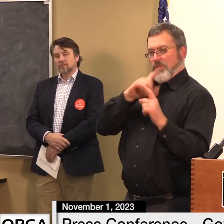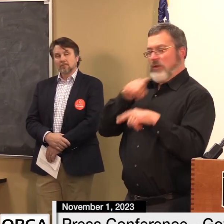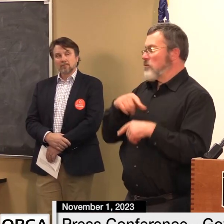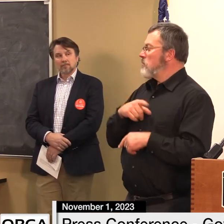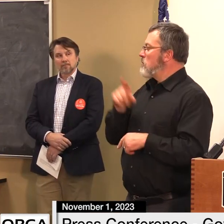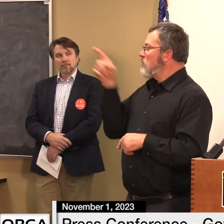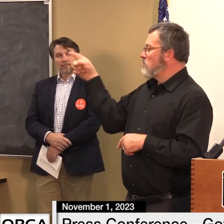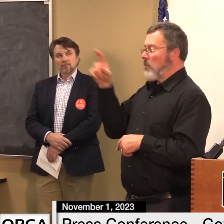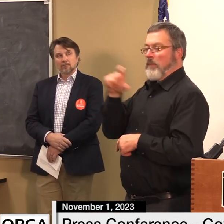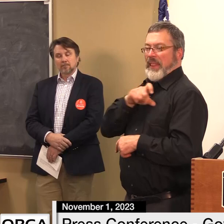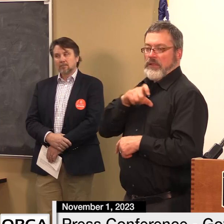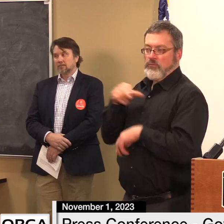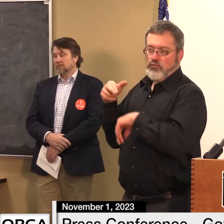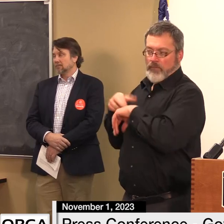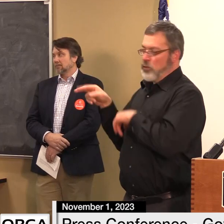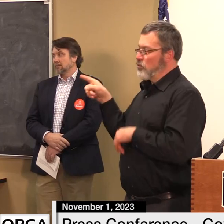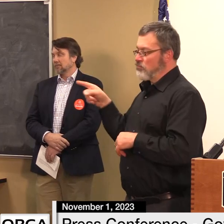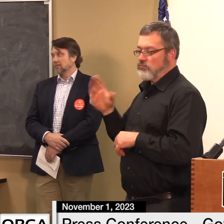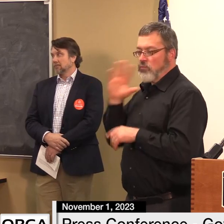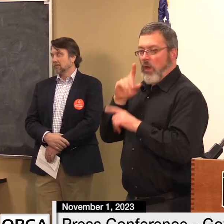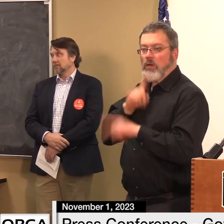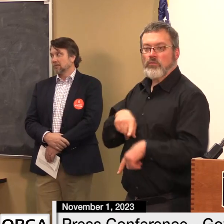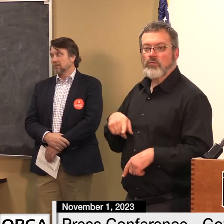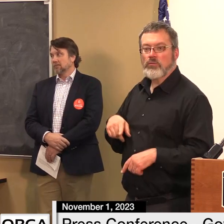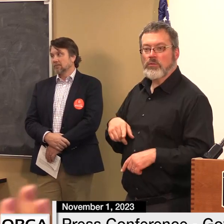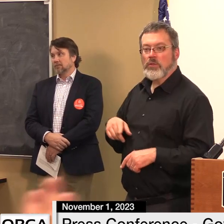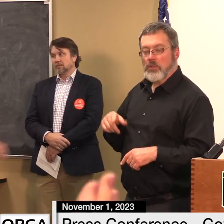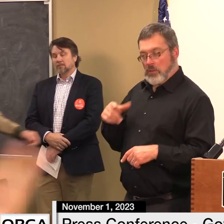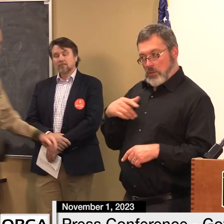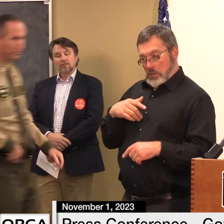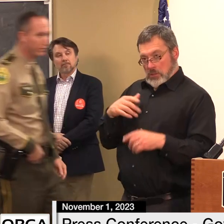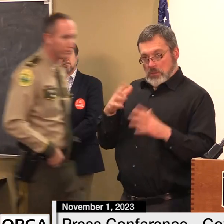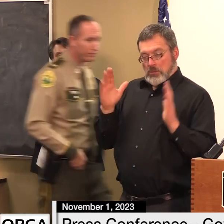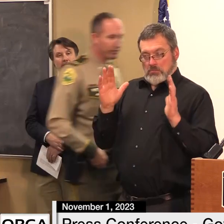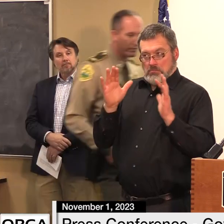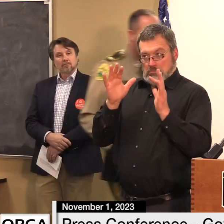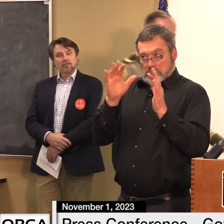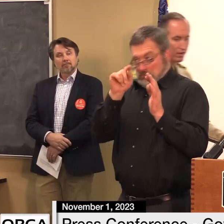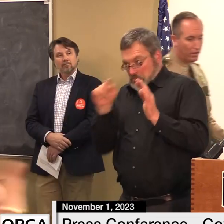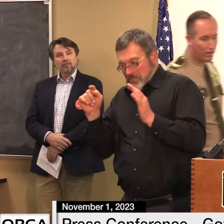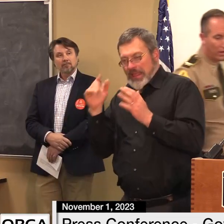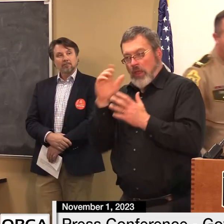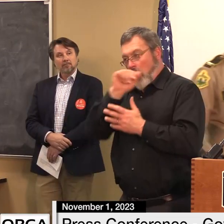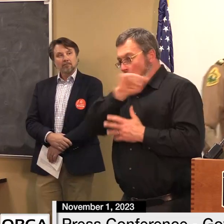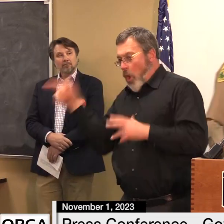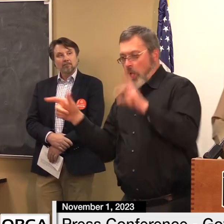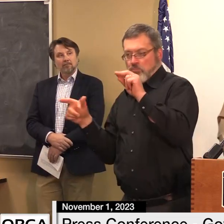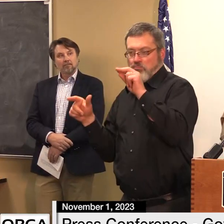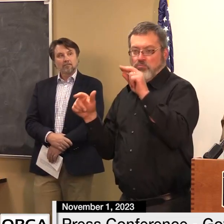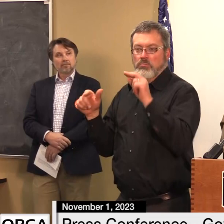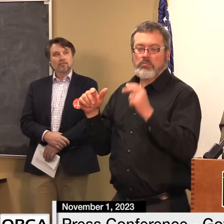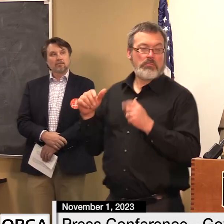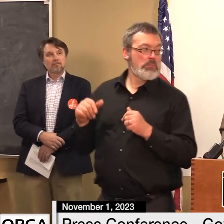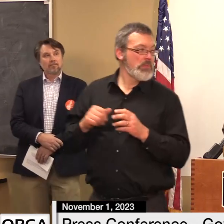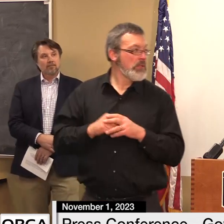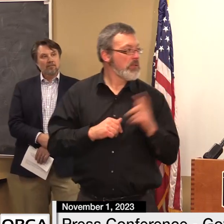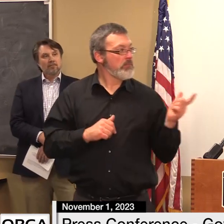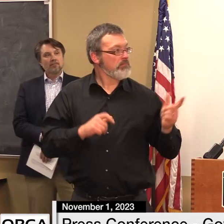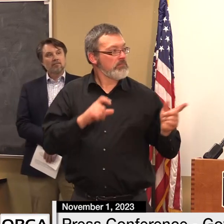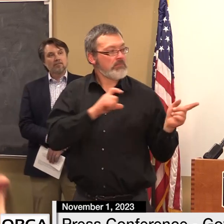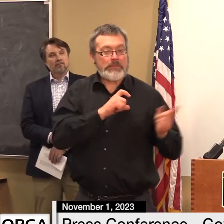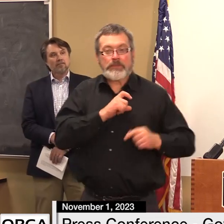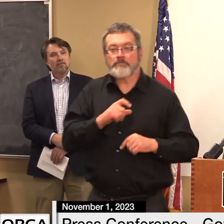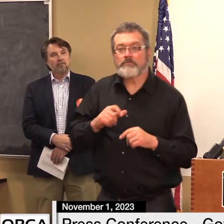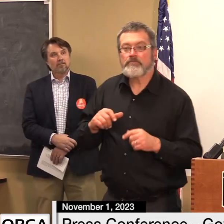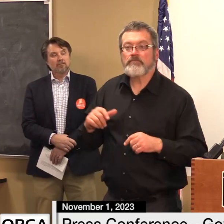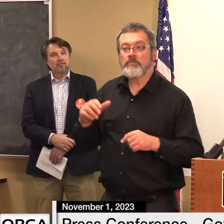But again, I would say that there are some that probably are connected in some way. Hi, good morning. Matt Birmingham,